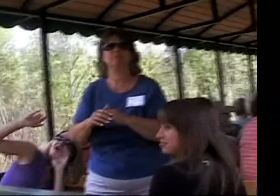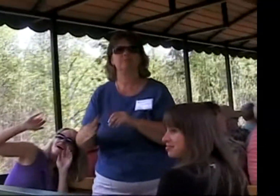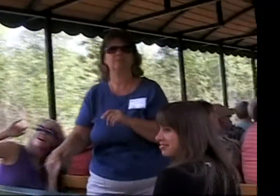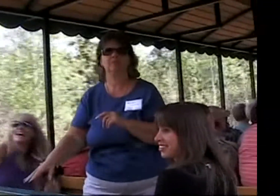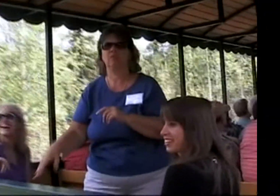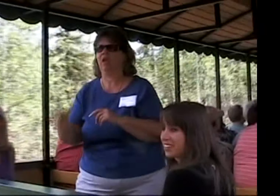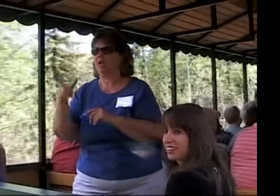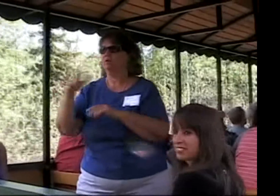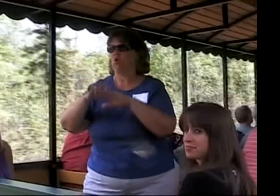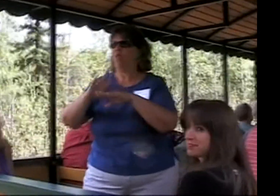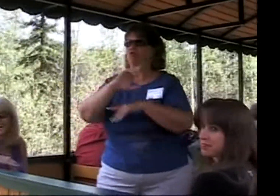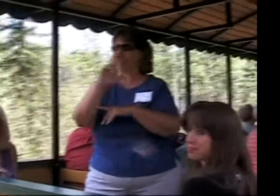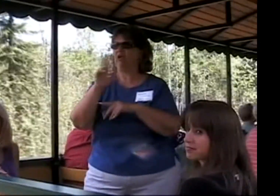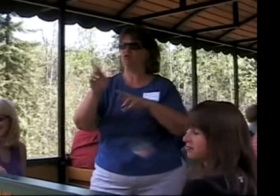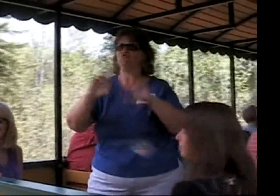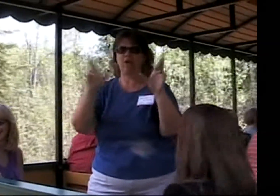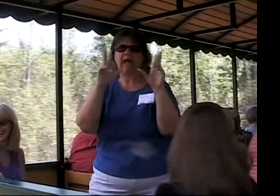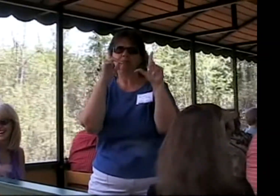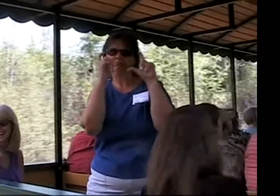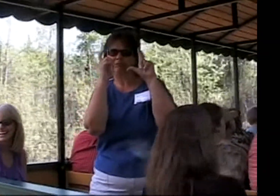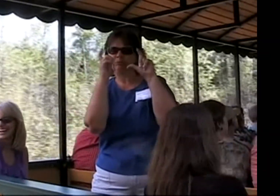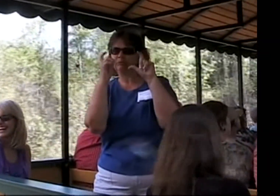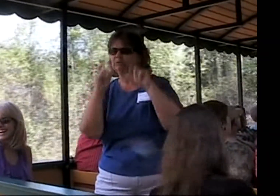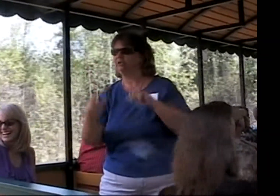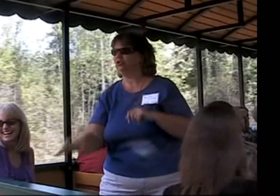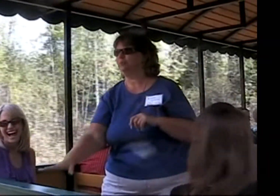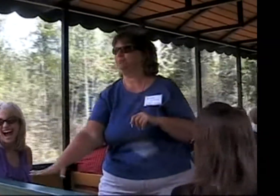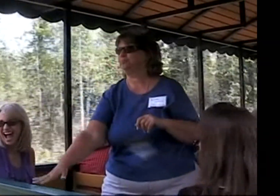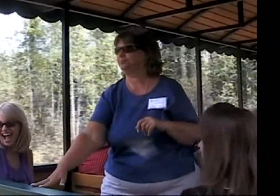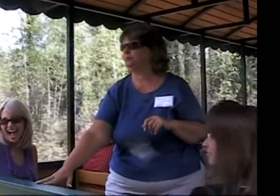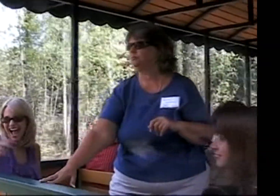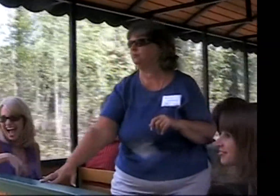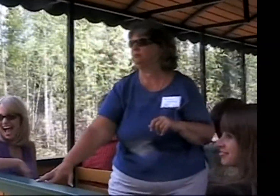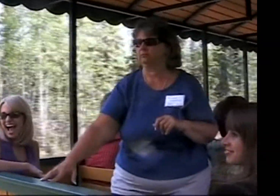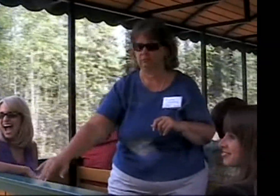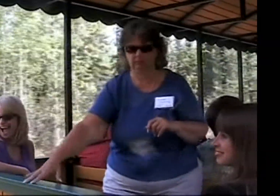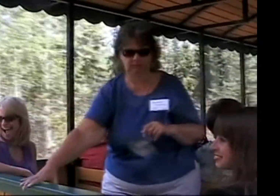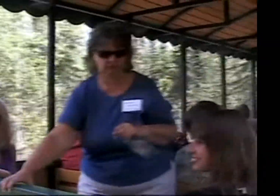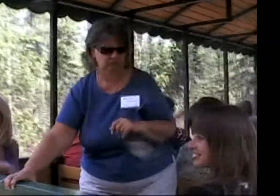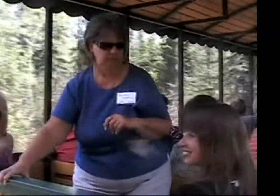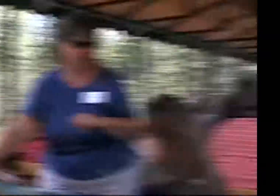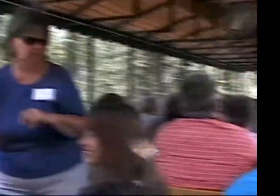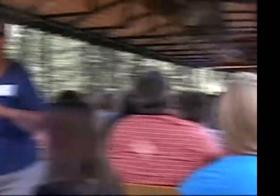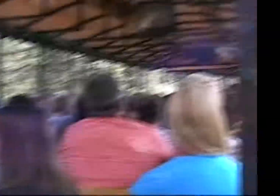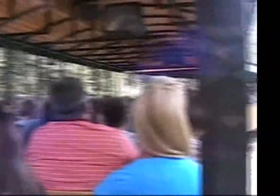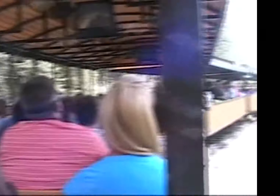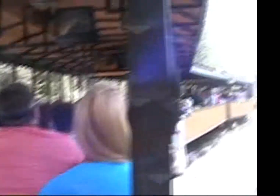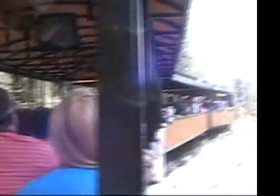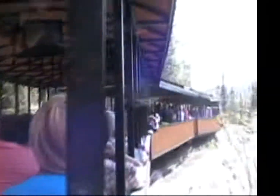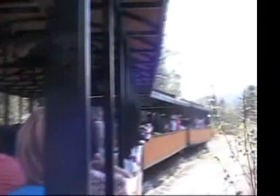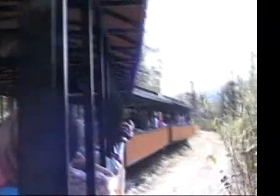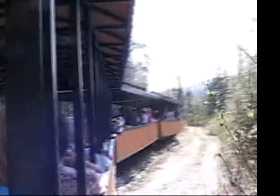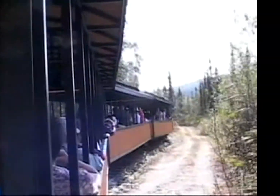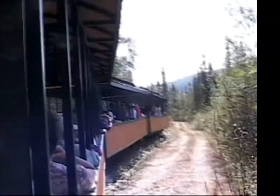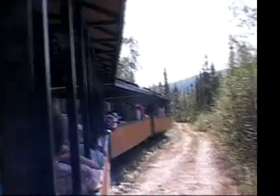ready. Remember, they dig in the wintertime because they save money on timber and shoring by using the strength of the permafrost